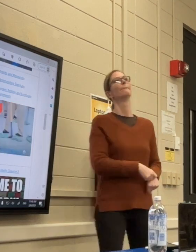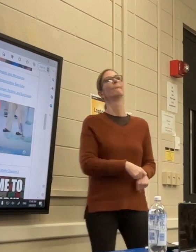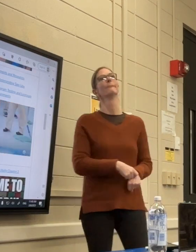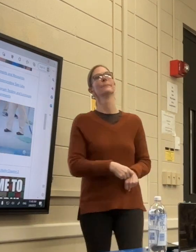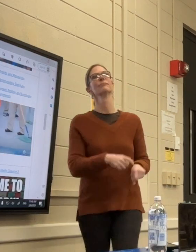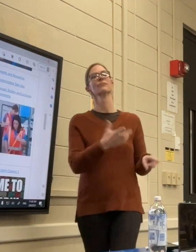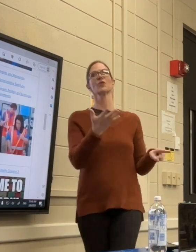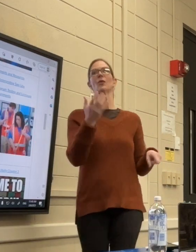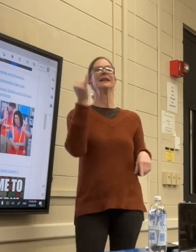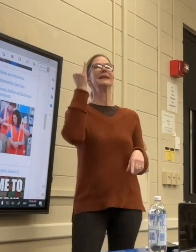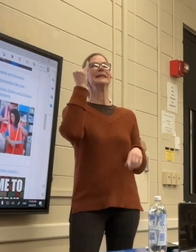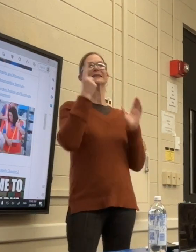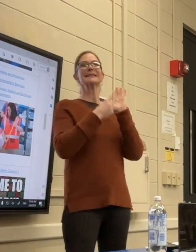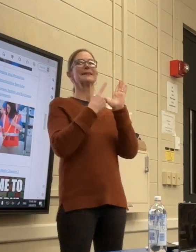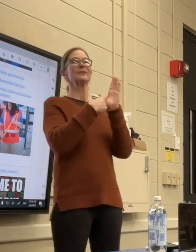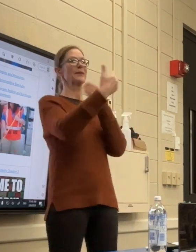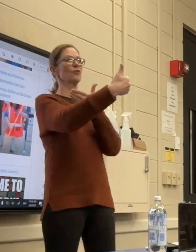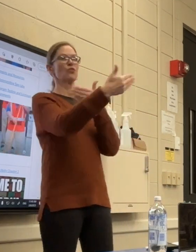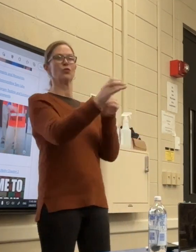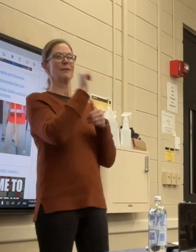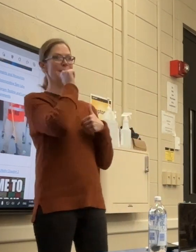time you are each spending as the active interpreter.